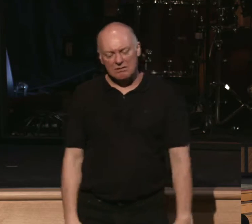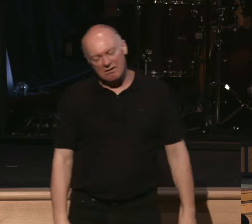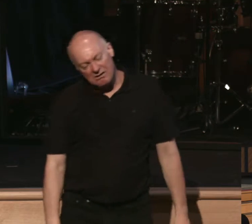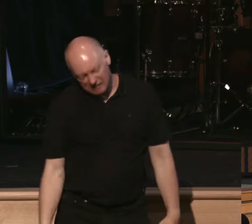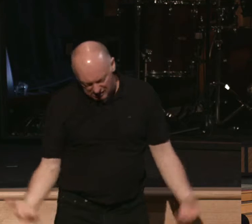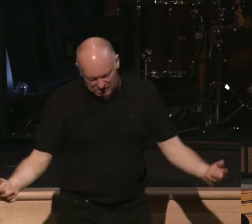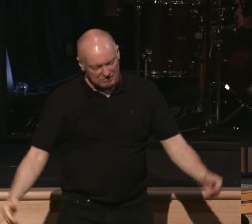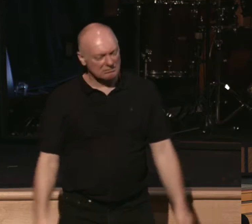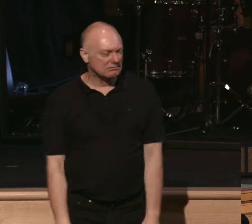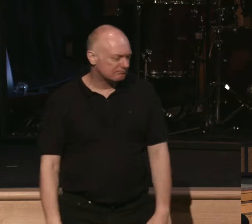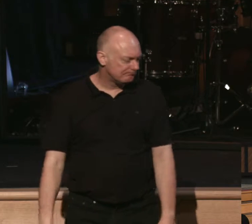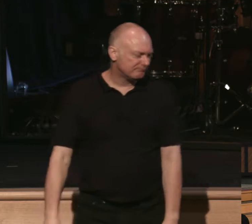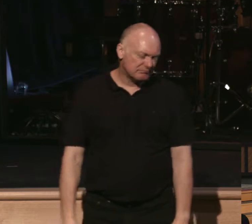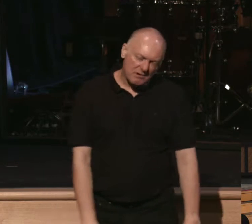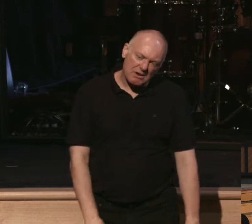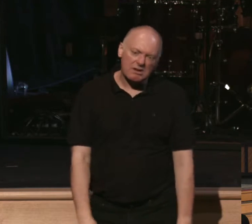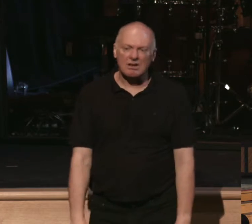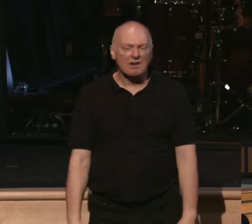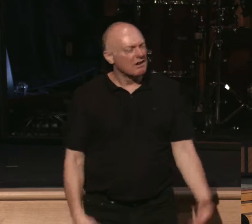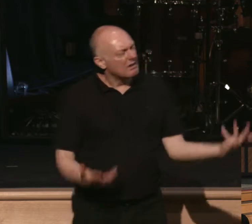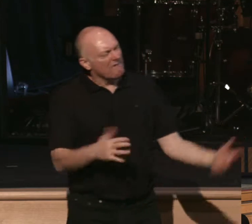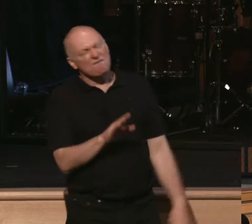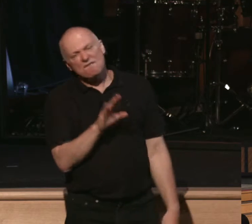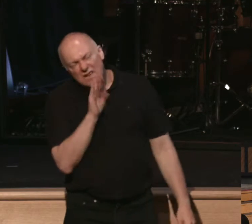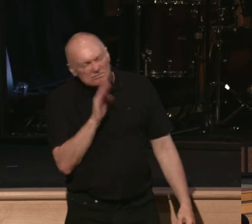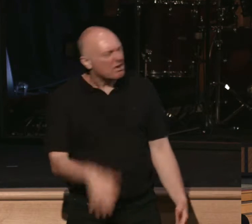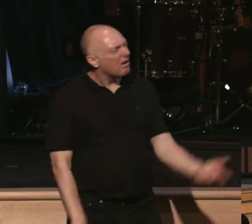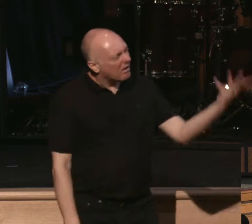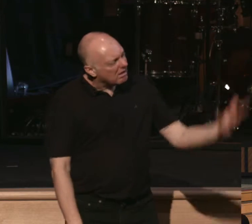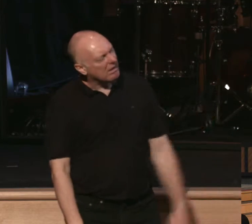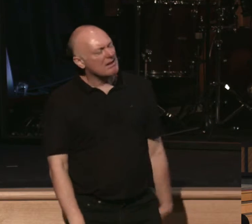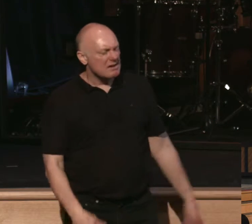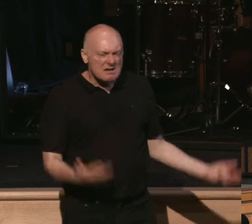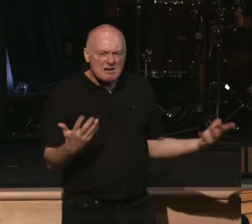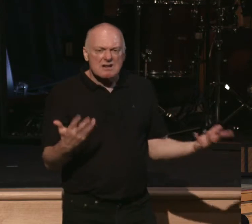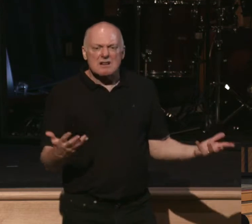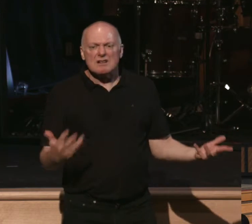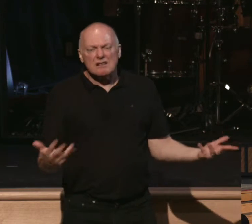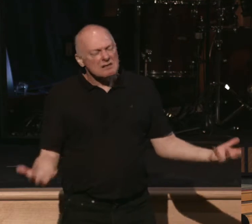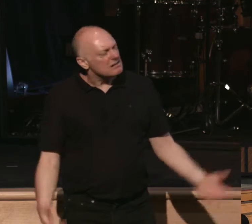for myself. I'm just frustrated, just tense.